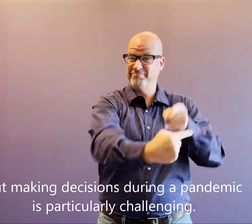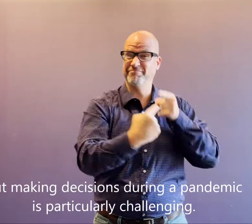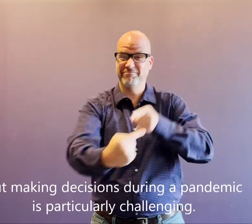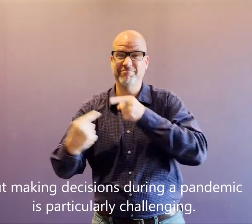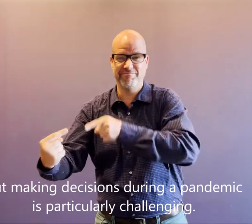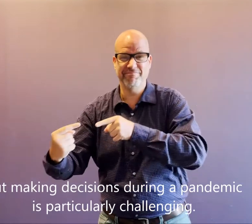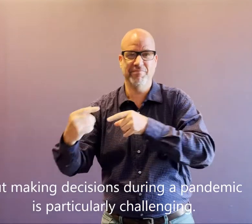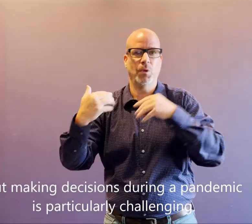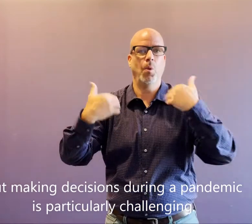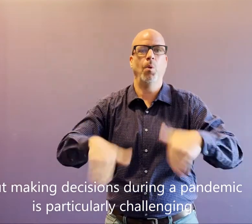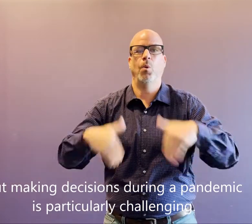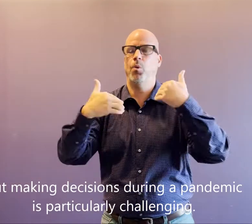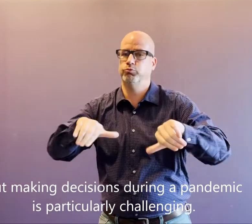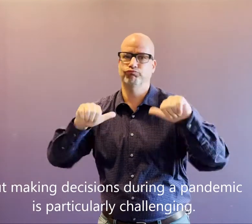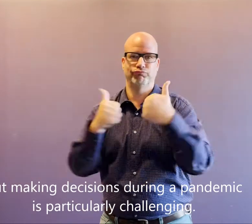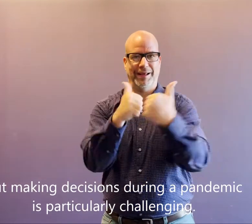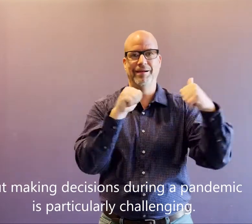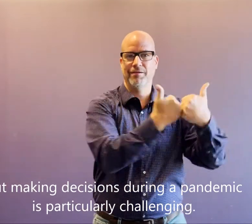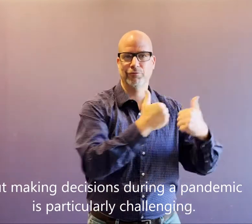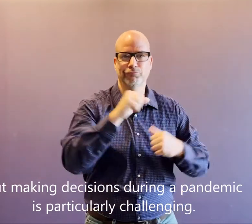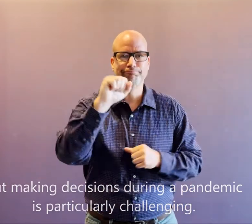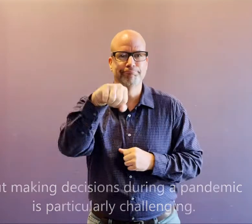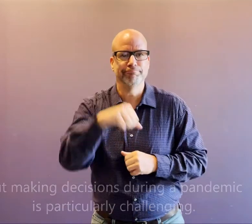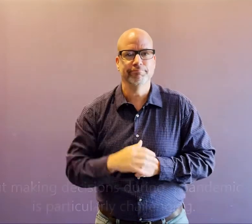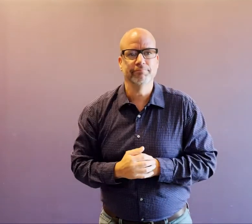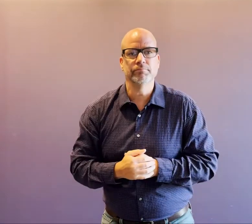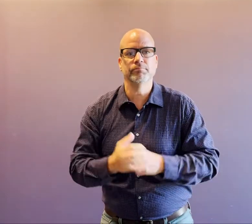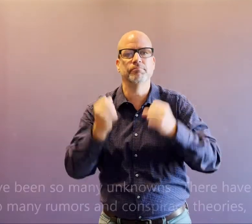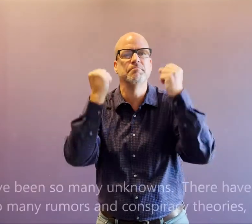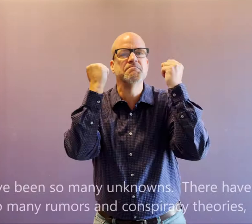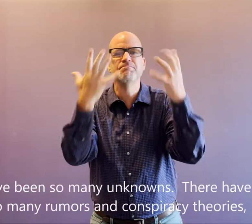But making decisions during a pandemic is particularly challenging.